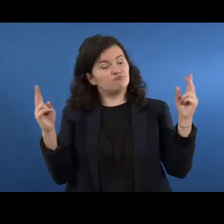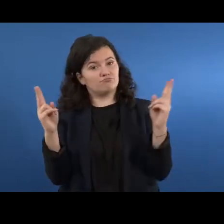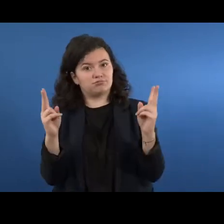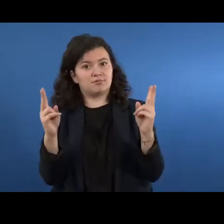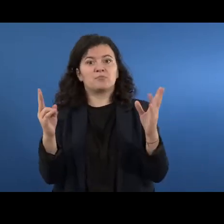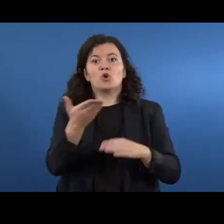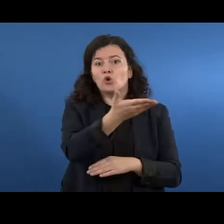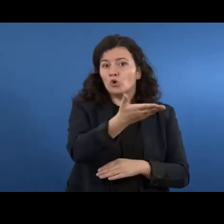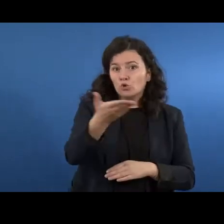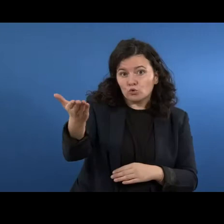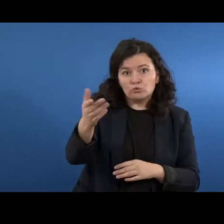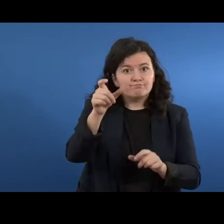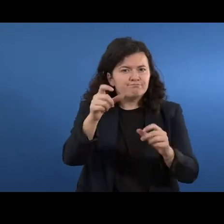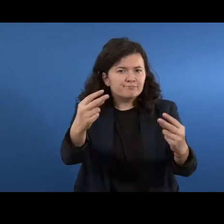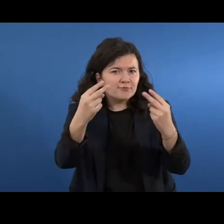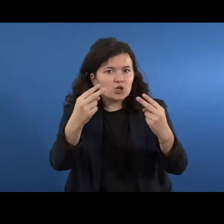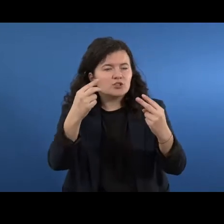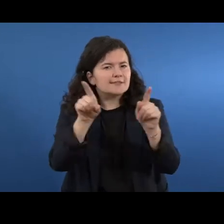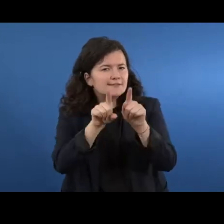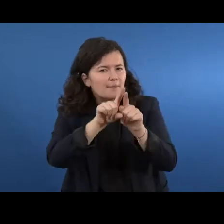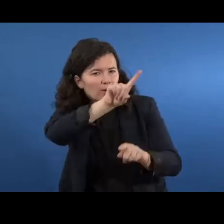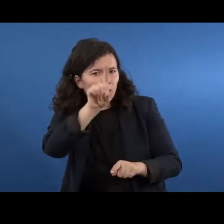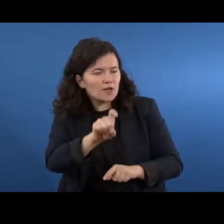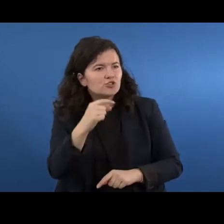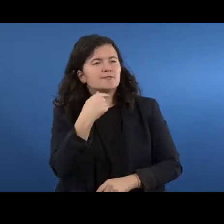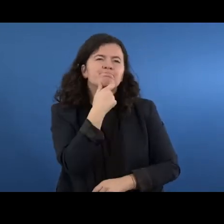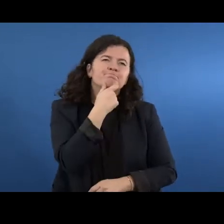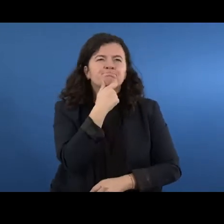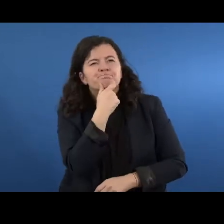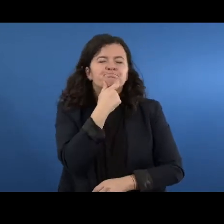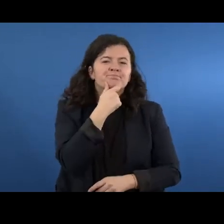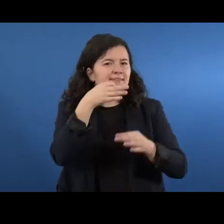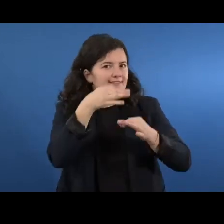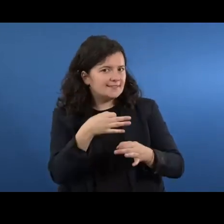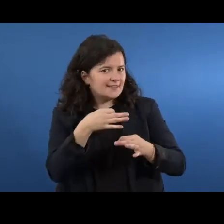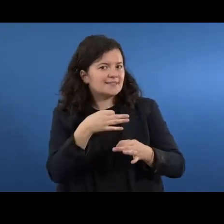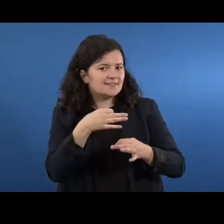chance to look at the poll questions and answer them.